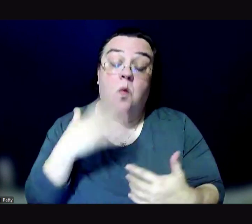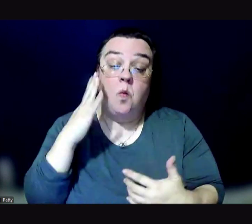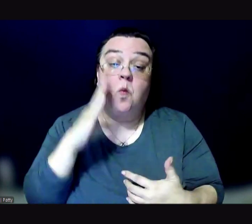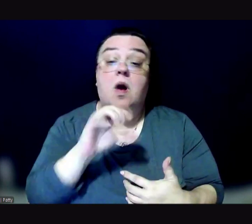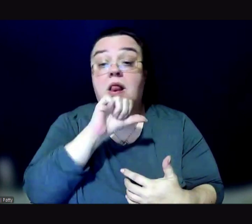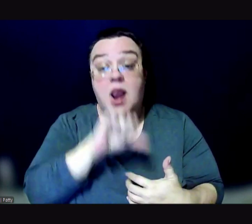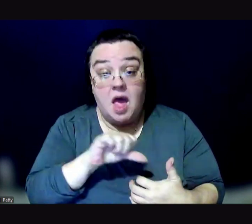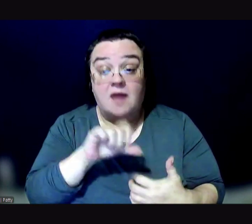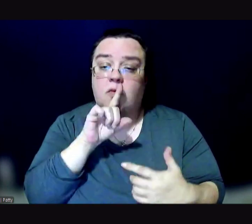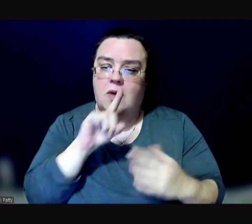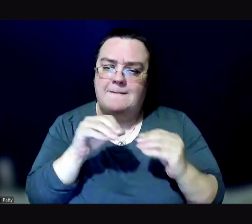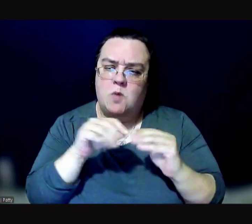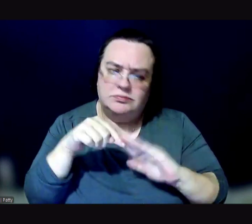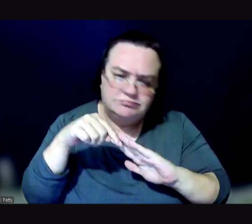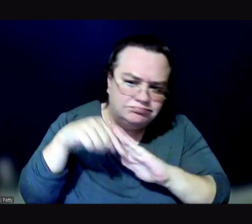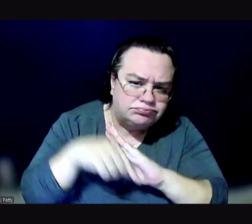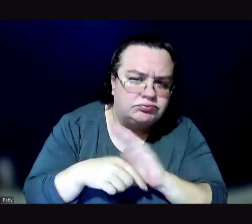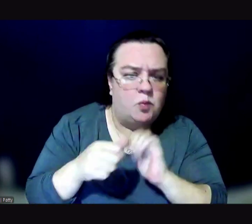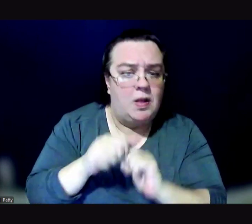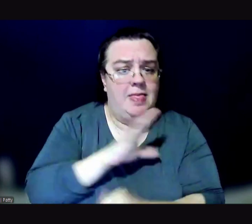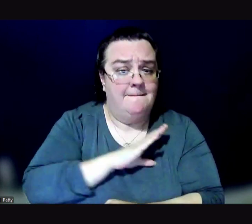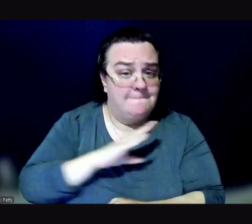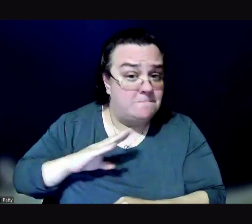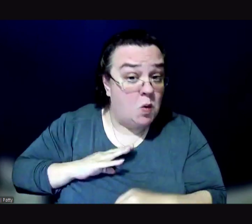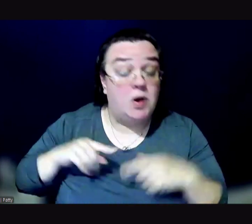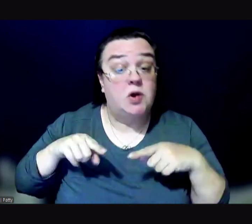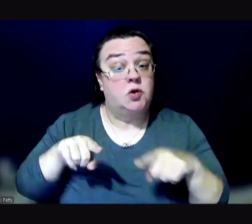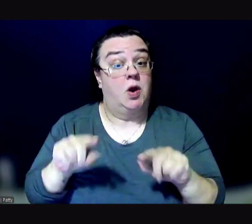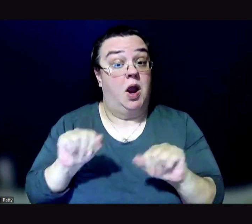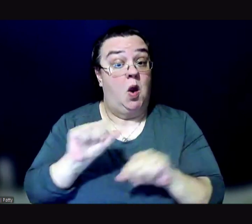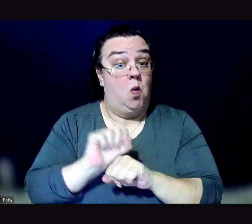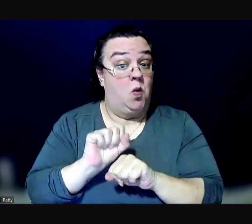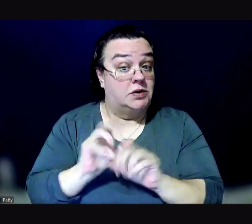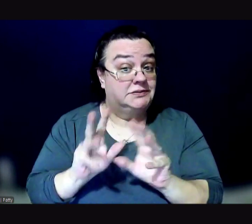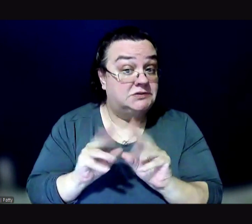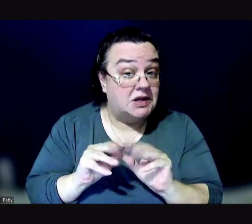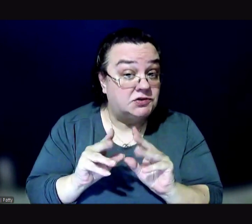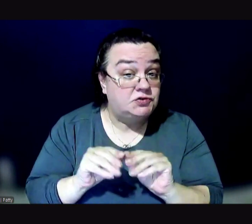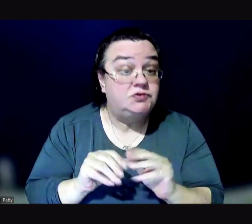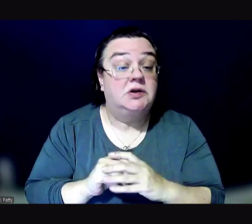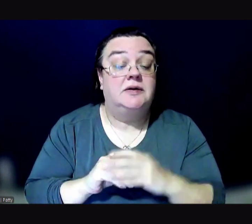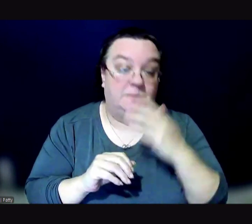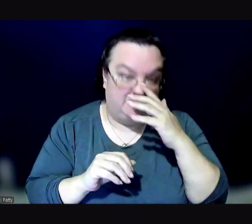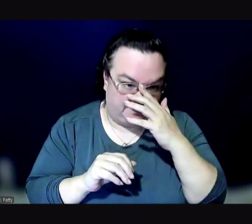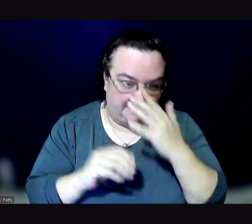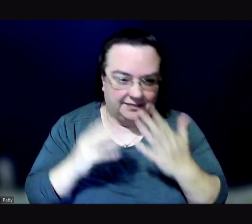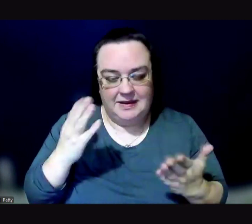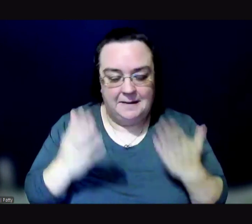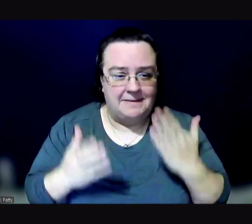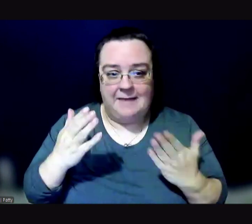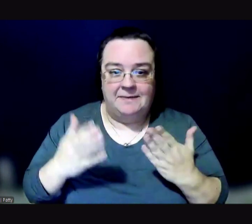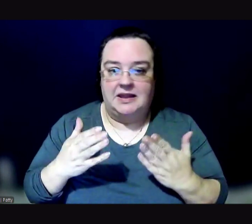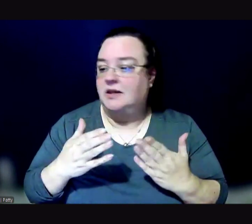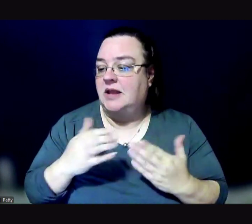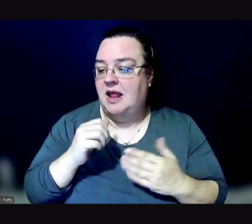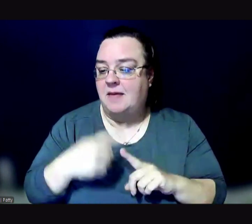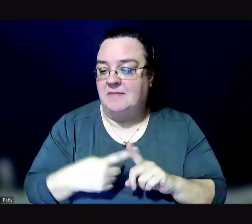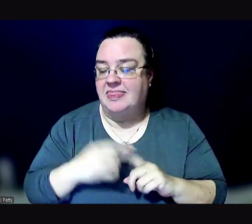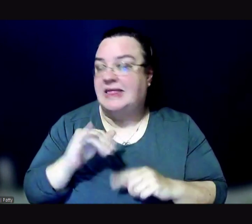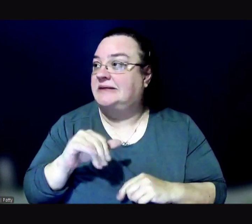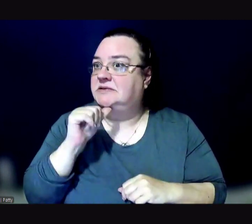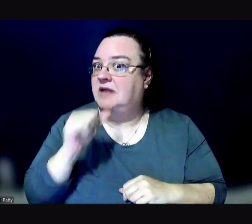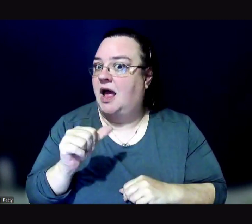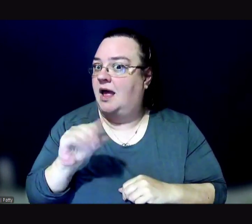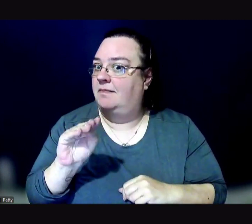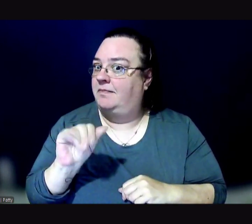deep dive with the board at a work session, maybe some month that's not May, after you've